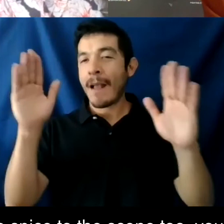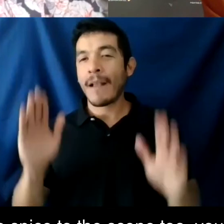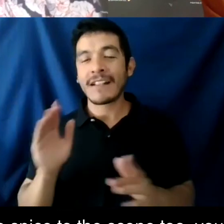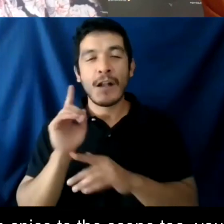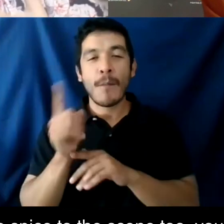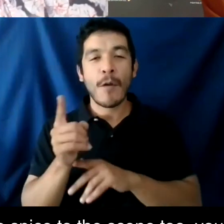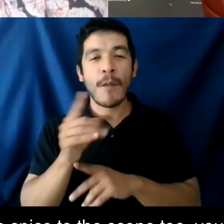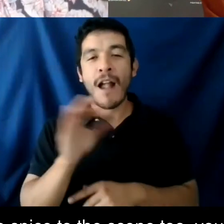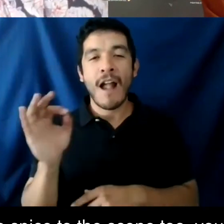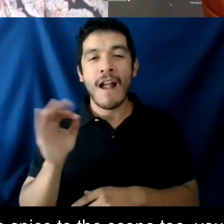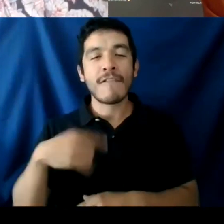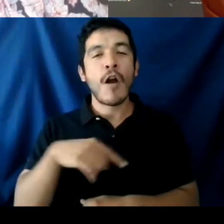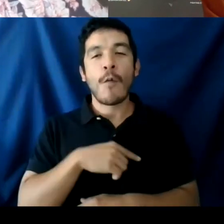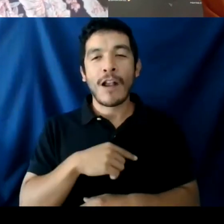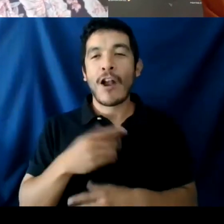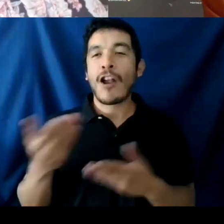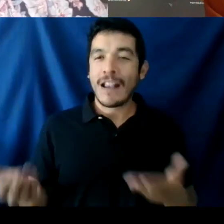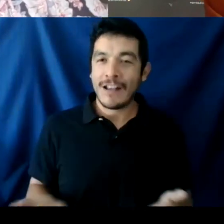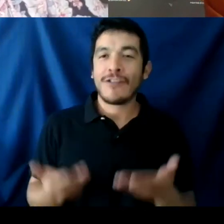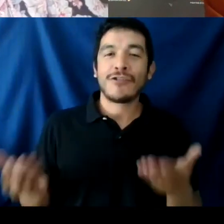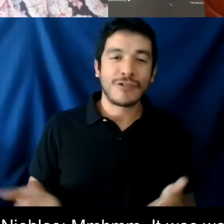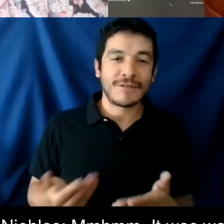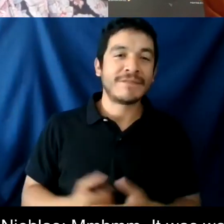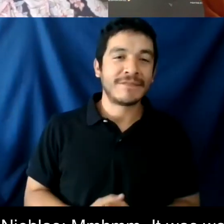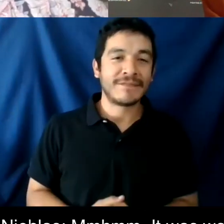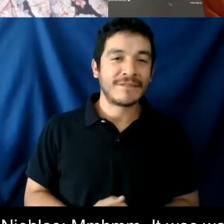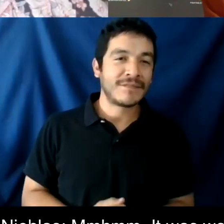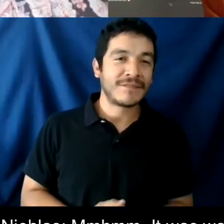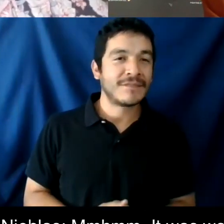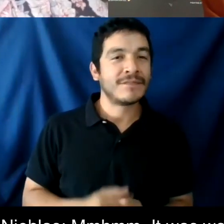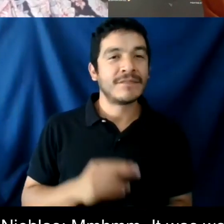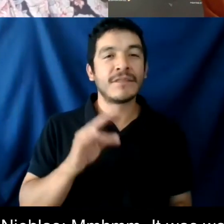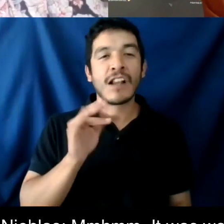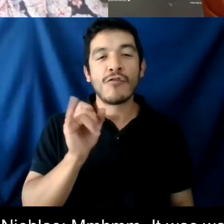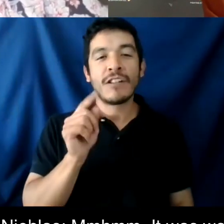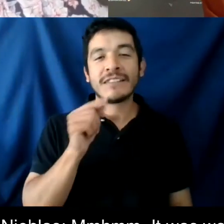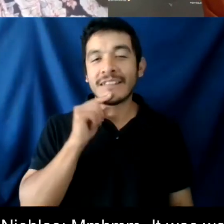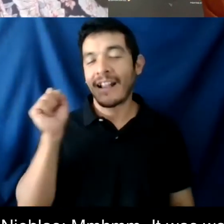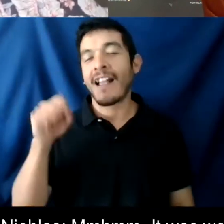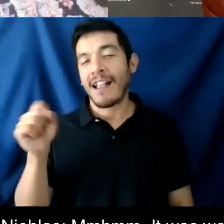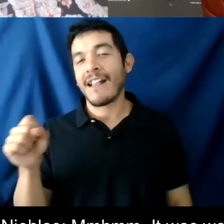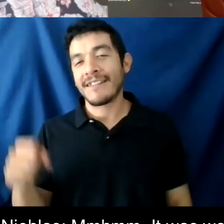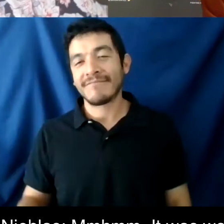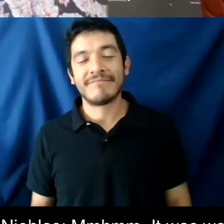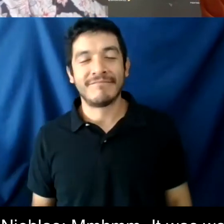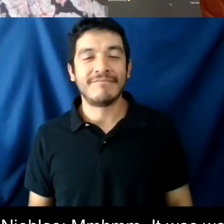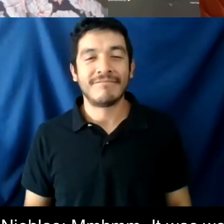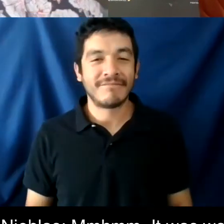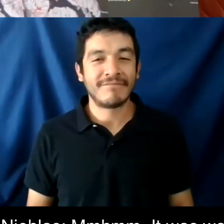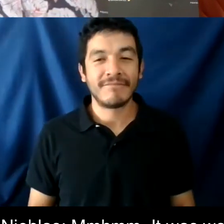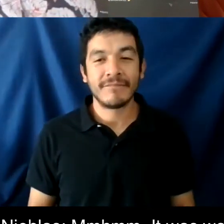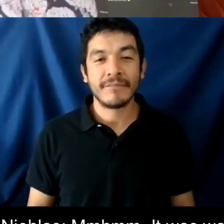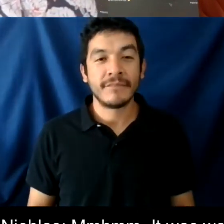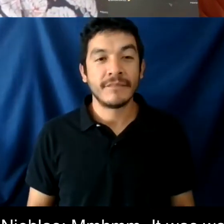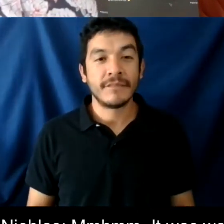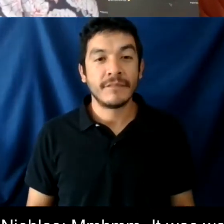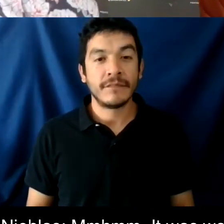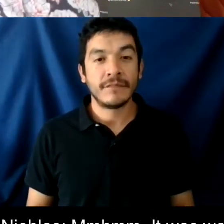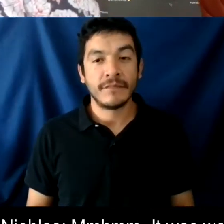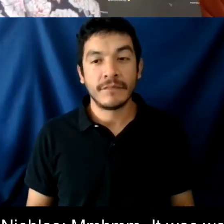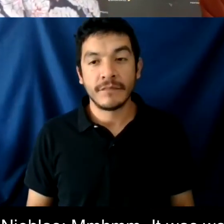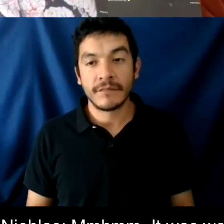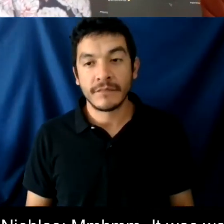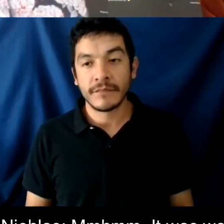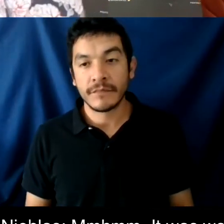of we exist. Yeah. Hmm. It was wonderful. Um, oh,